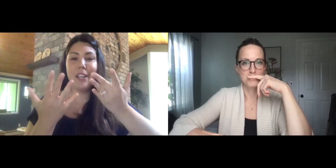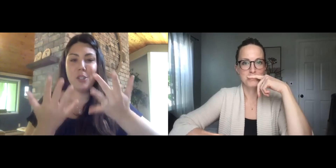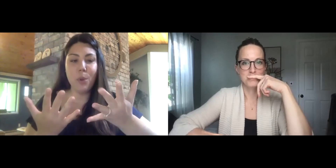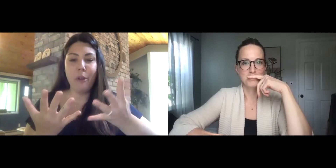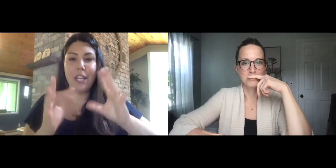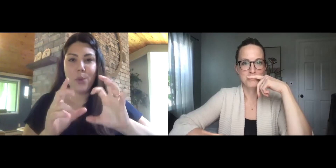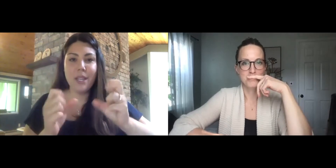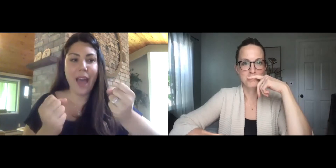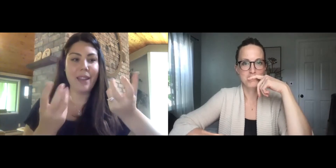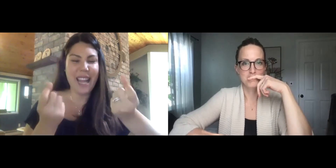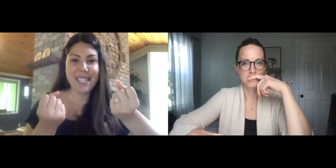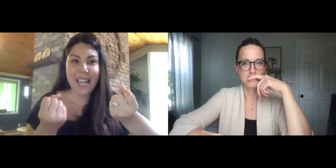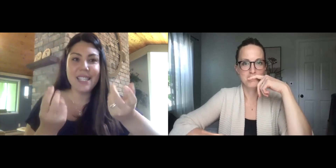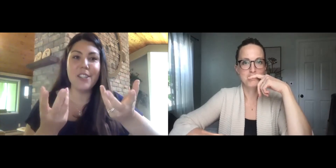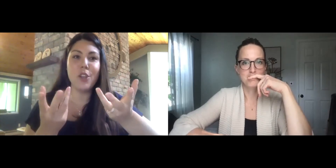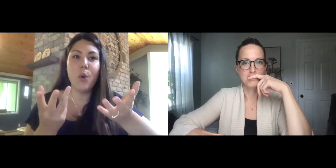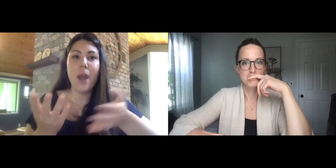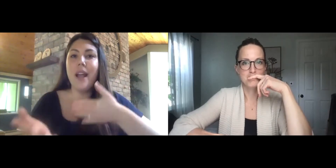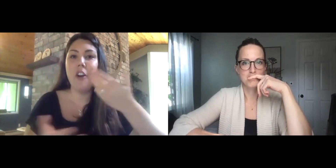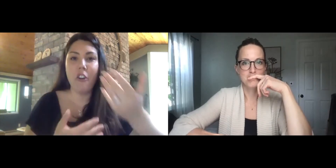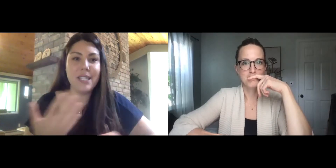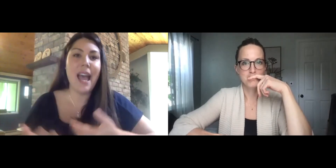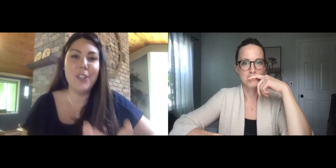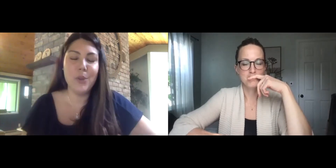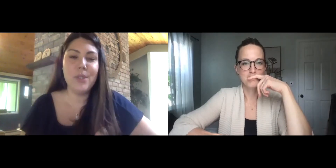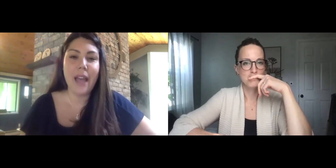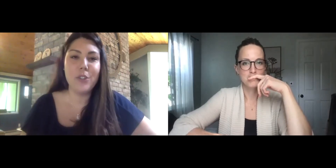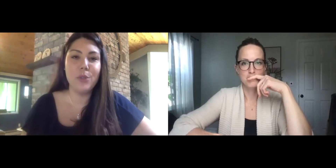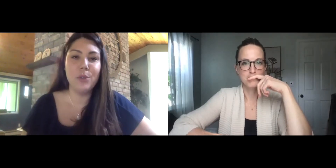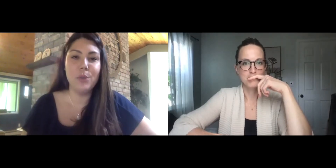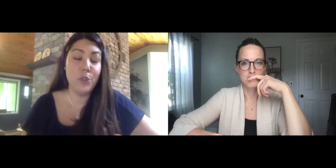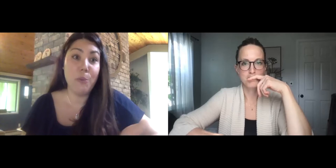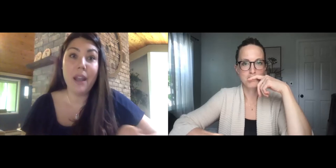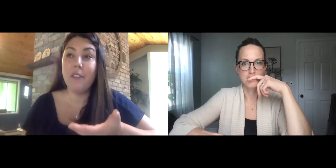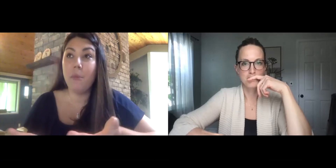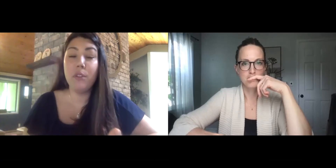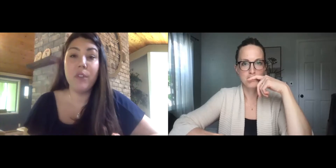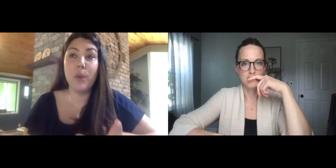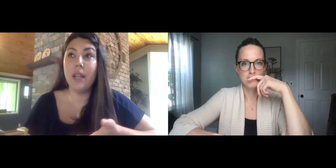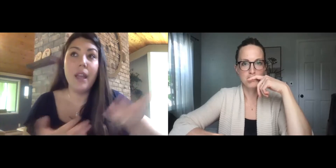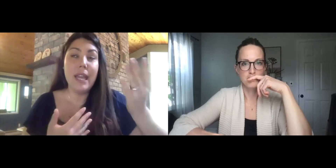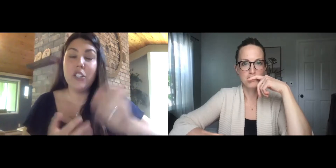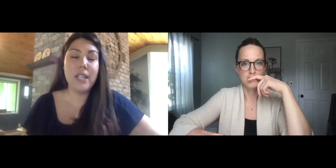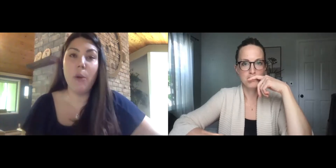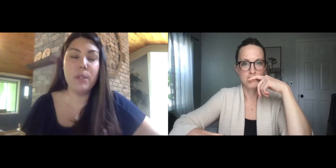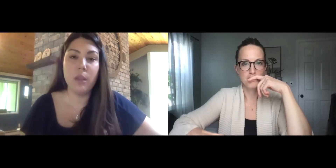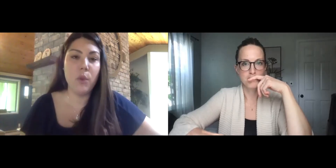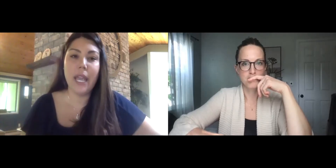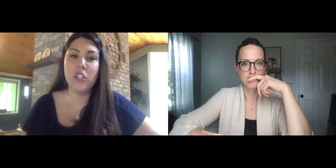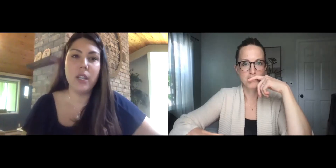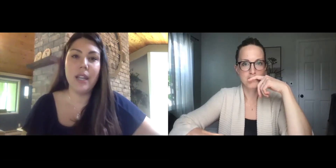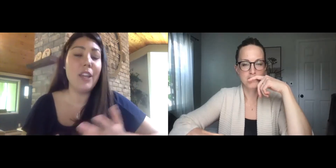already exploring and using that sense. And so why not harness that and use that to your benefit for both of you? And it just helps